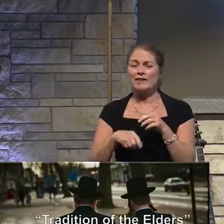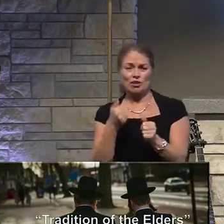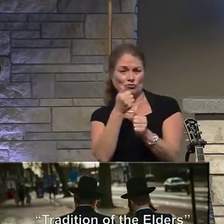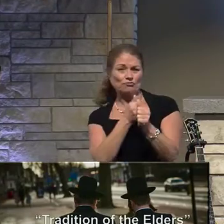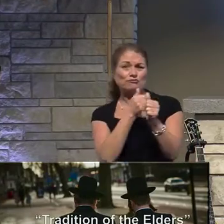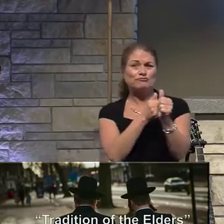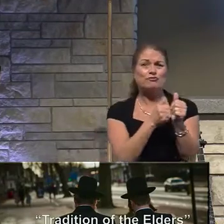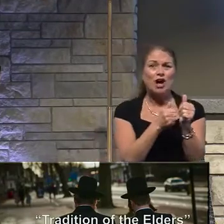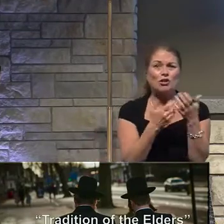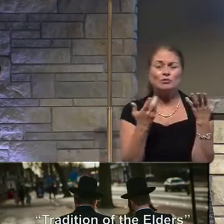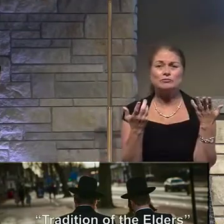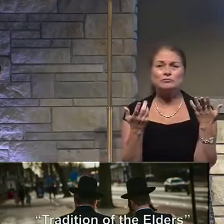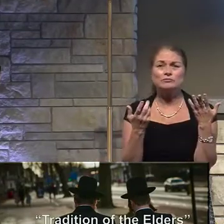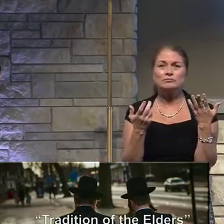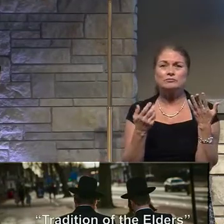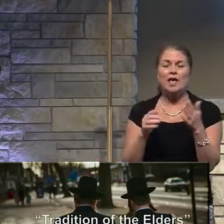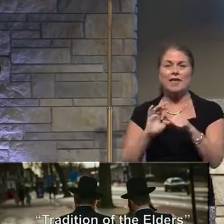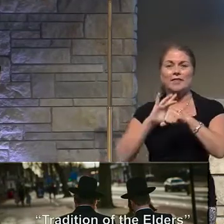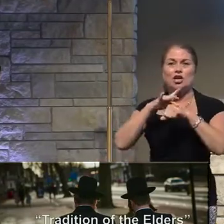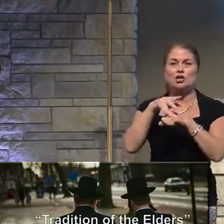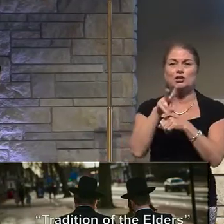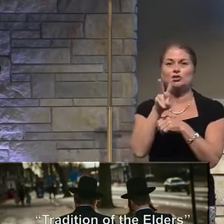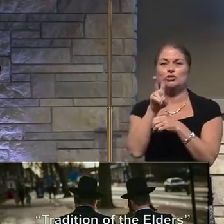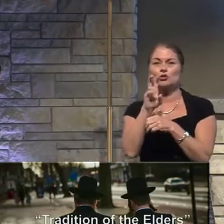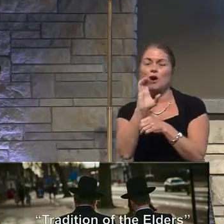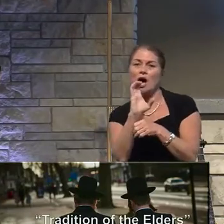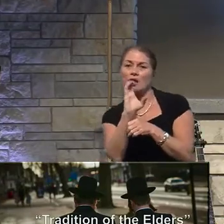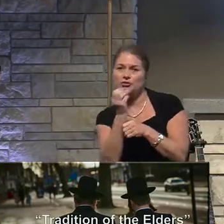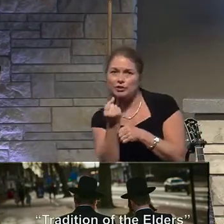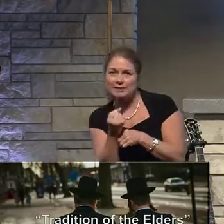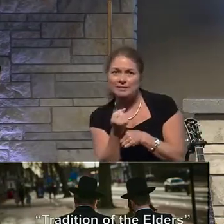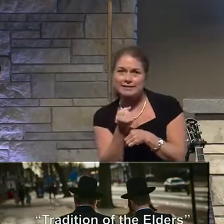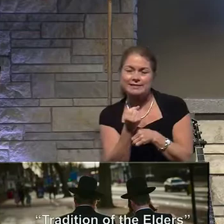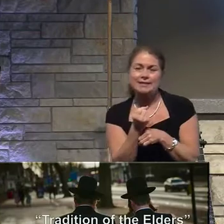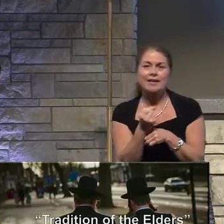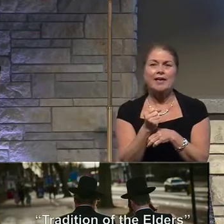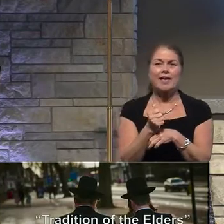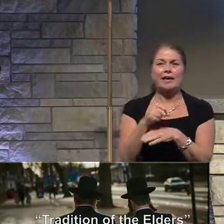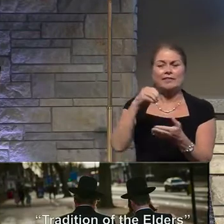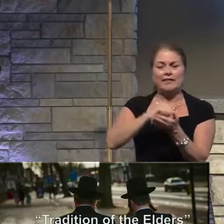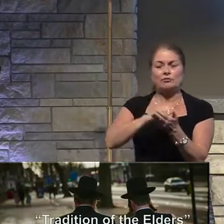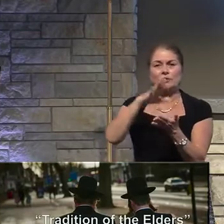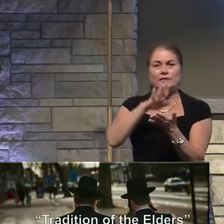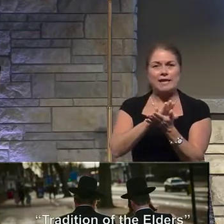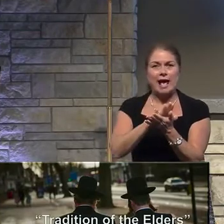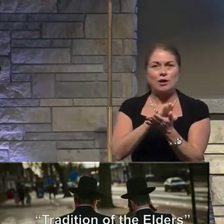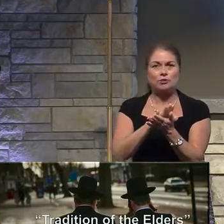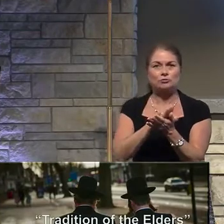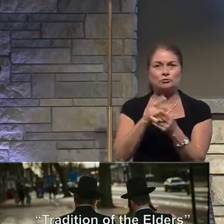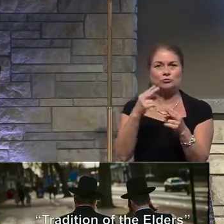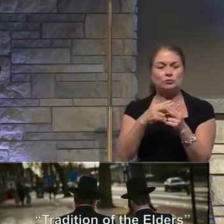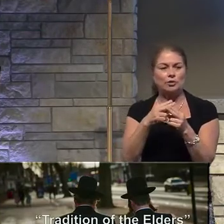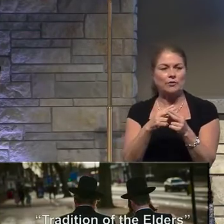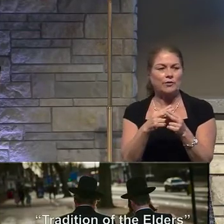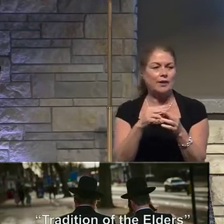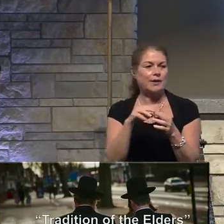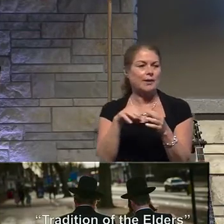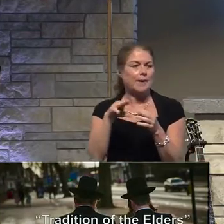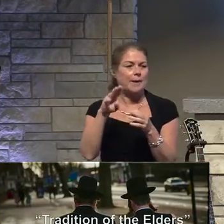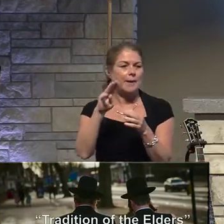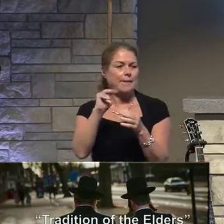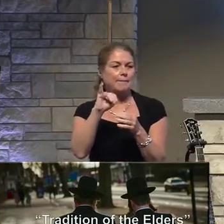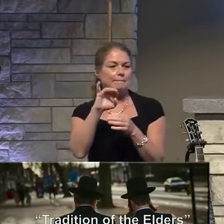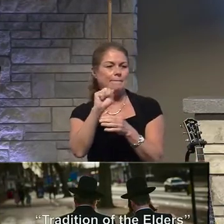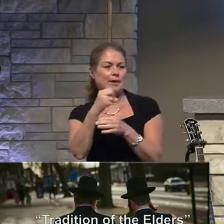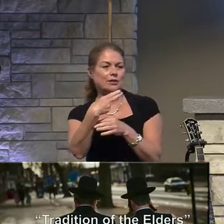it. In the early 200s, between 200 and 220 AD, they put it down in writing called the Mishnah. It